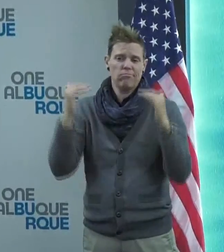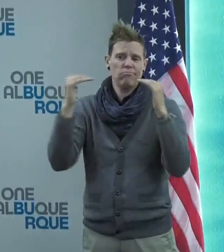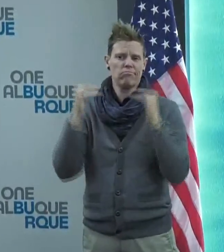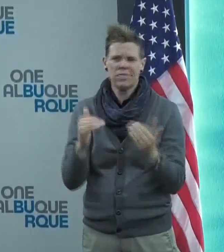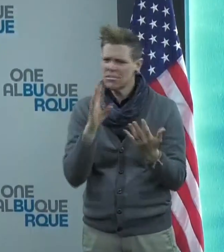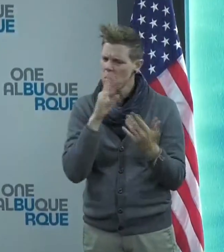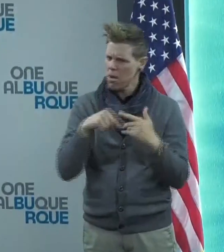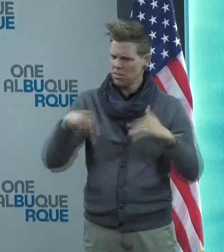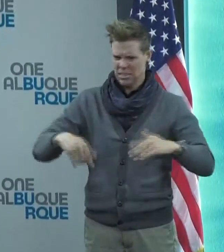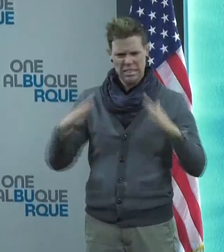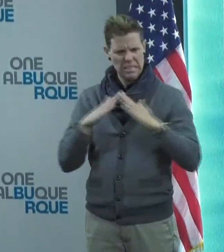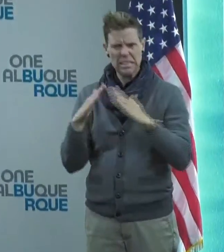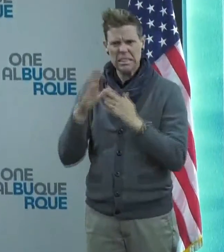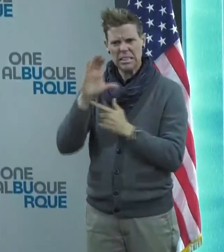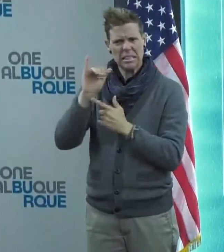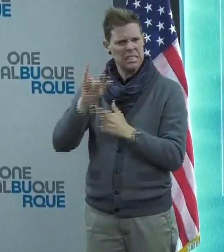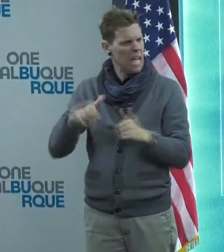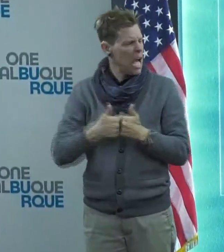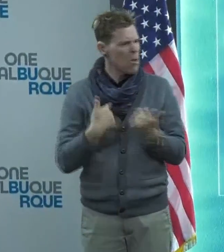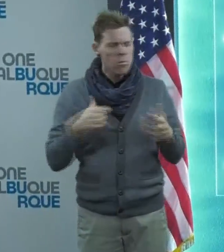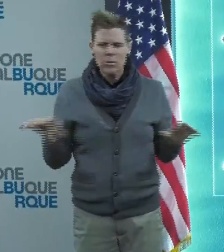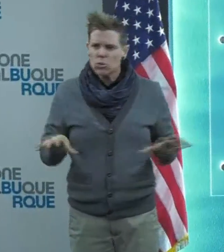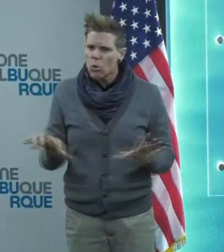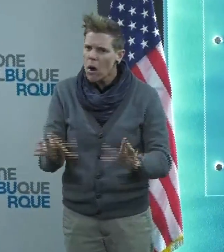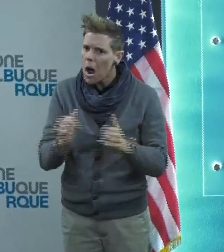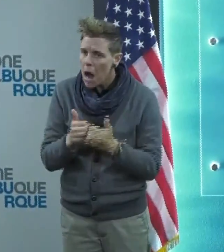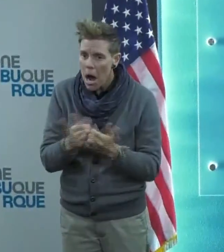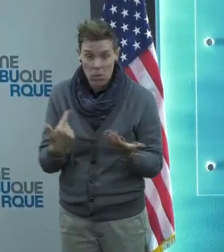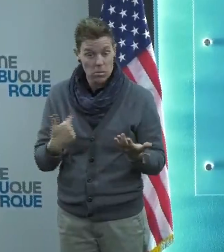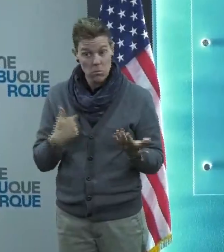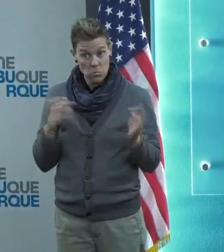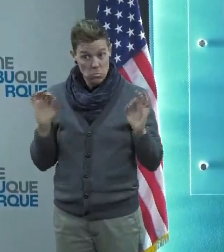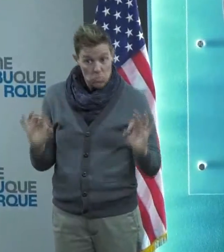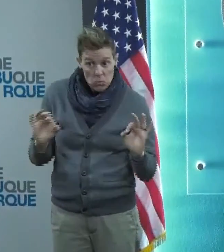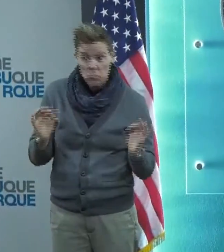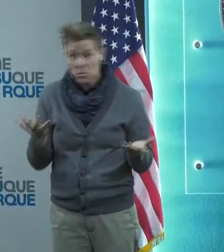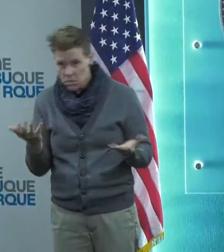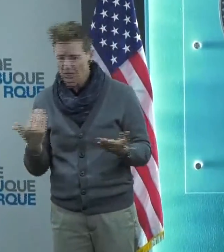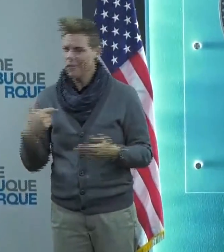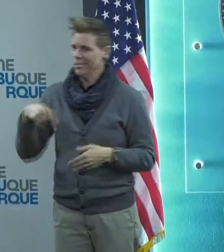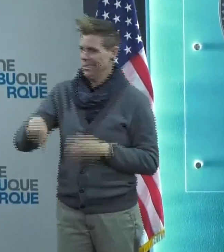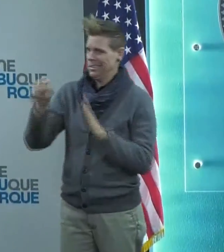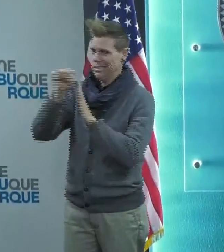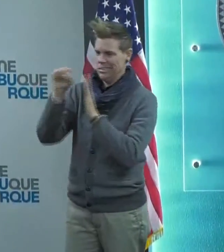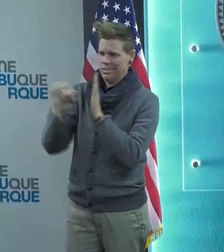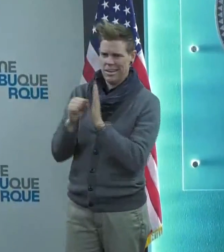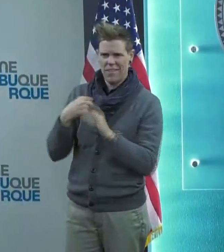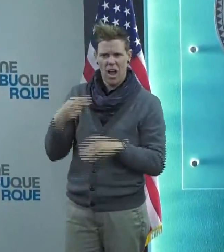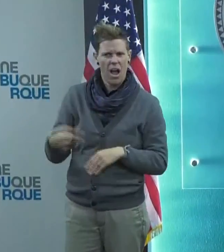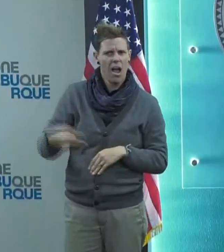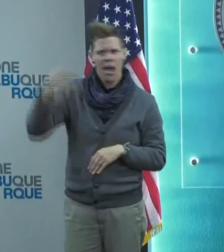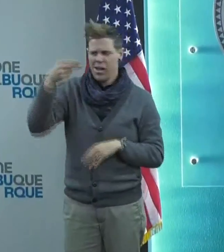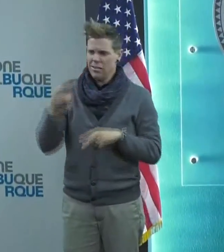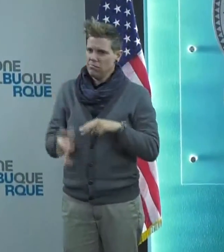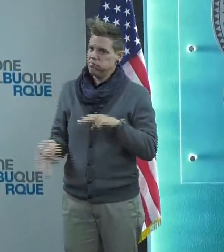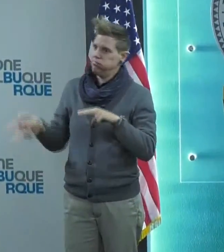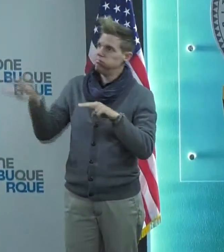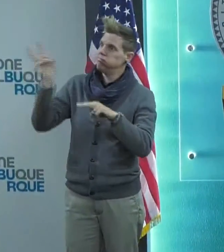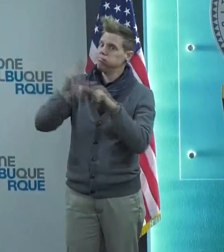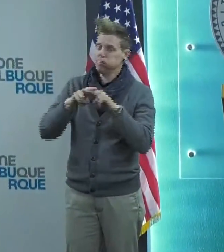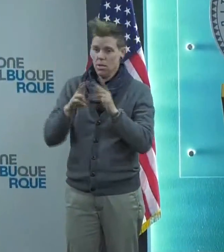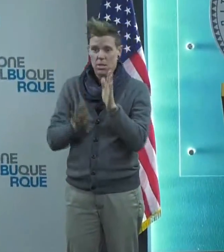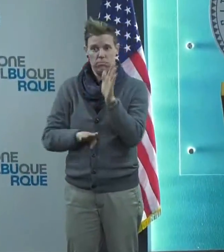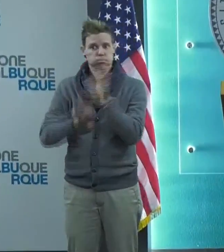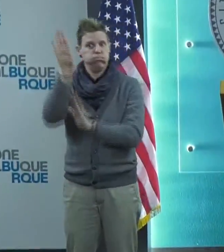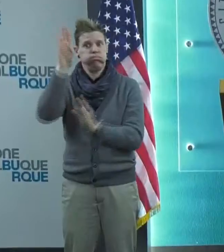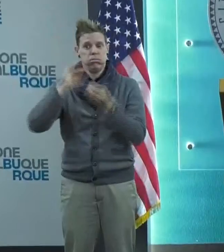We know that our state, unfortunately, has some of the highest increases that we're seeing around the country. And we also know that the rest of the country is